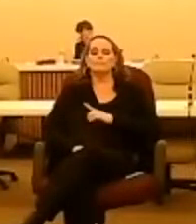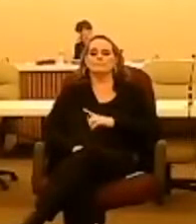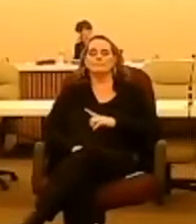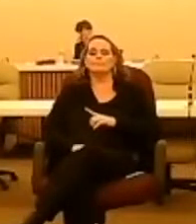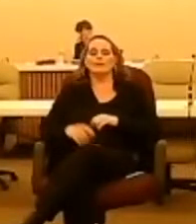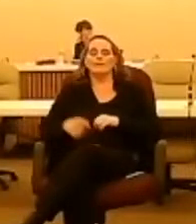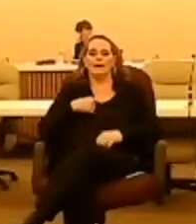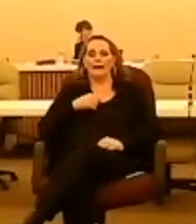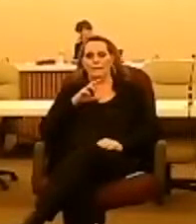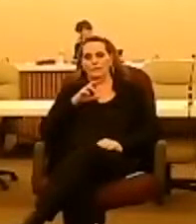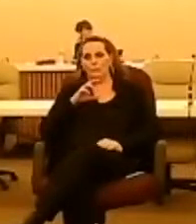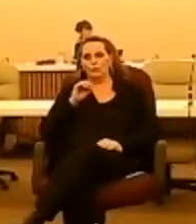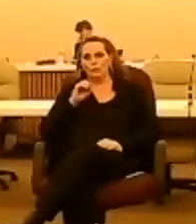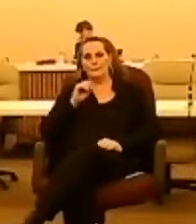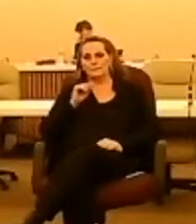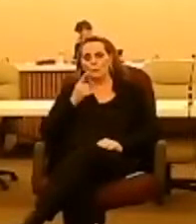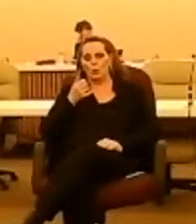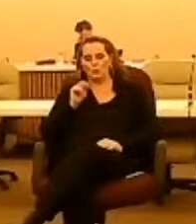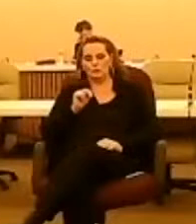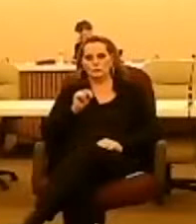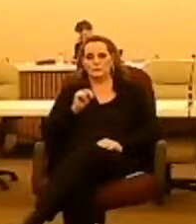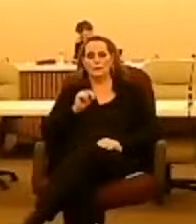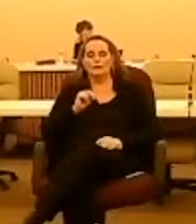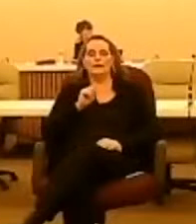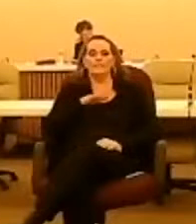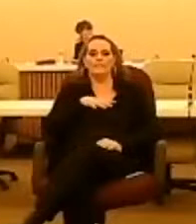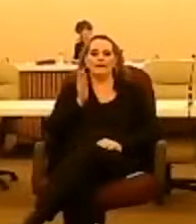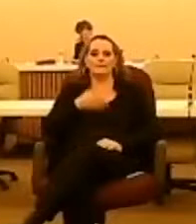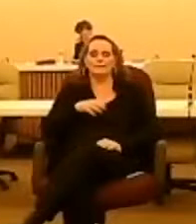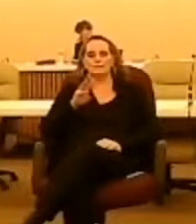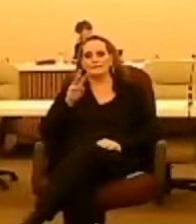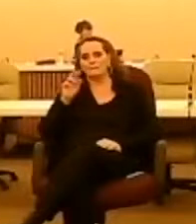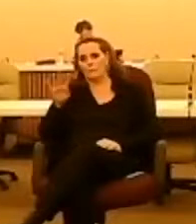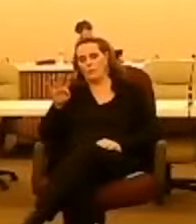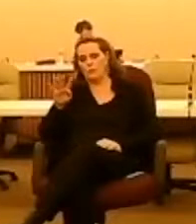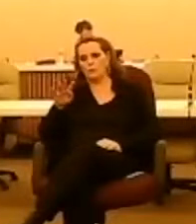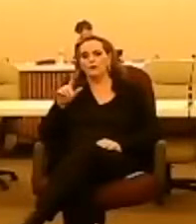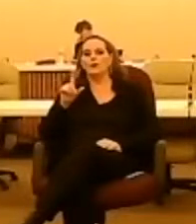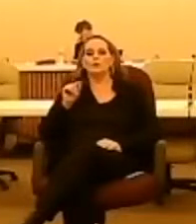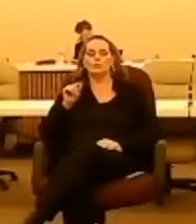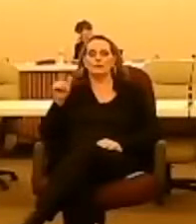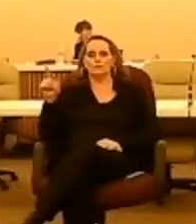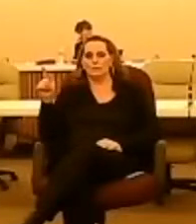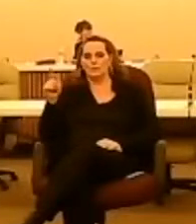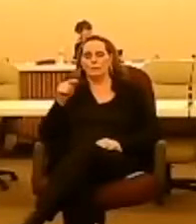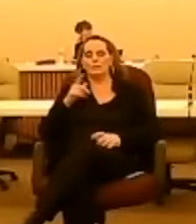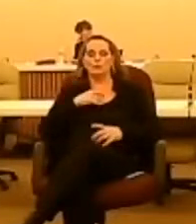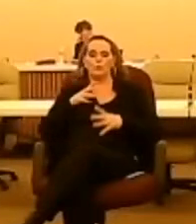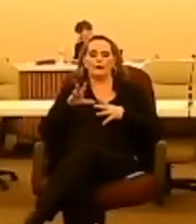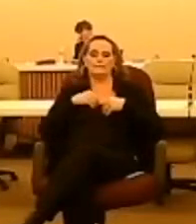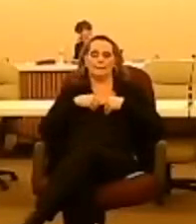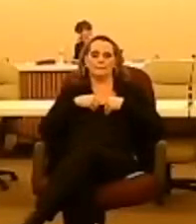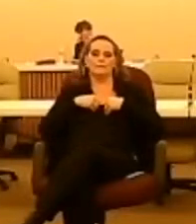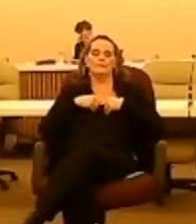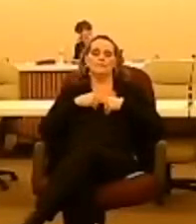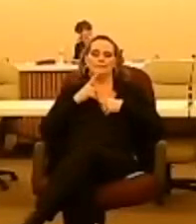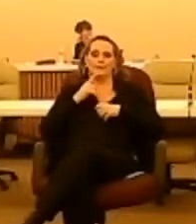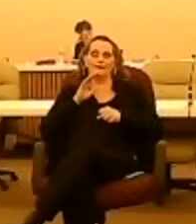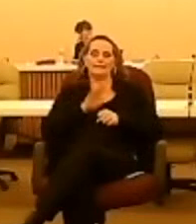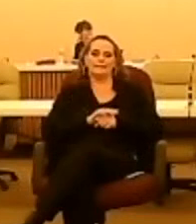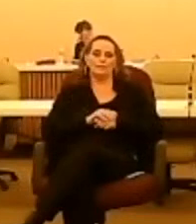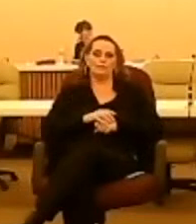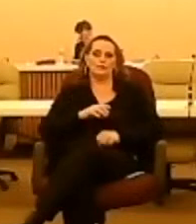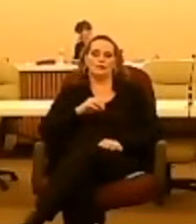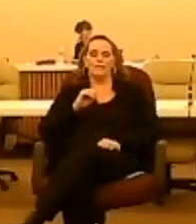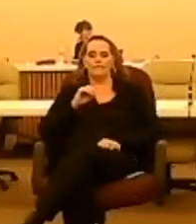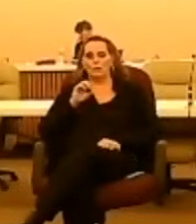Mr. Supervisor, fellow town board members, I have Resolution 5-64, 2021, to accept the dedication of roadways and